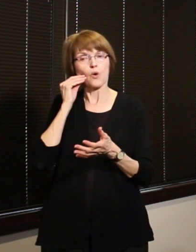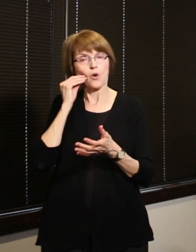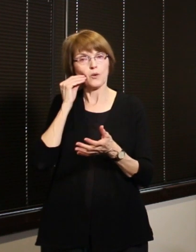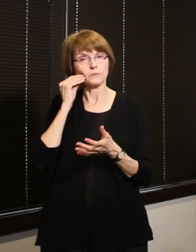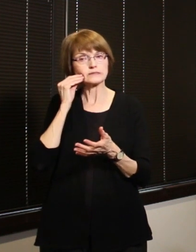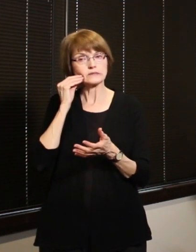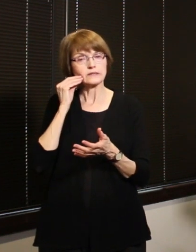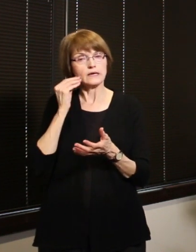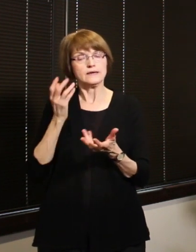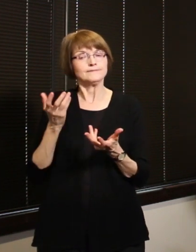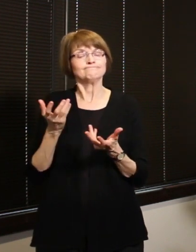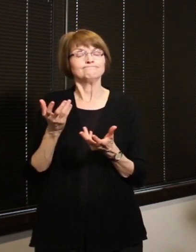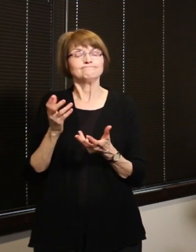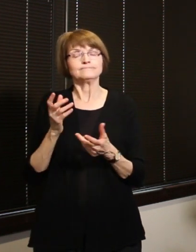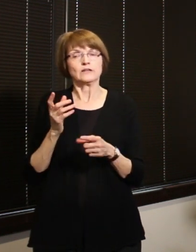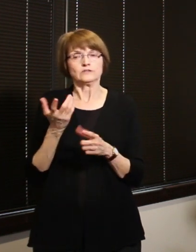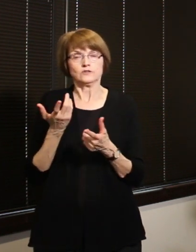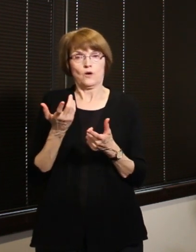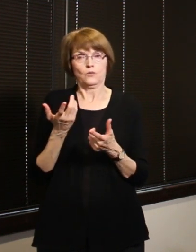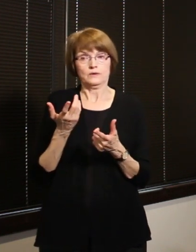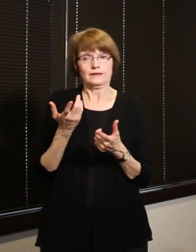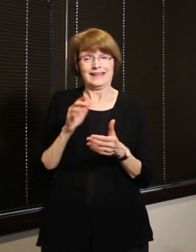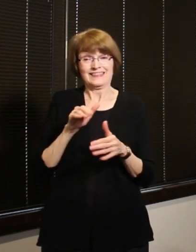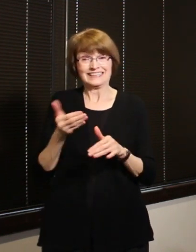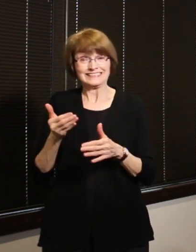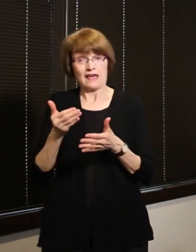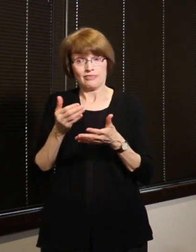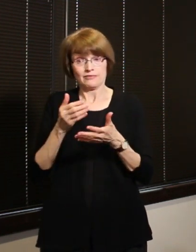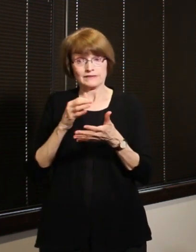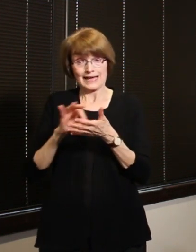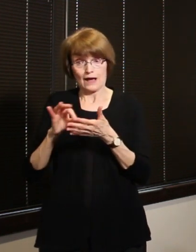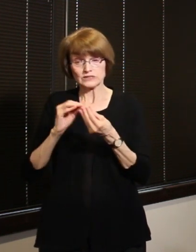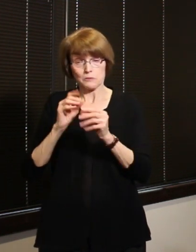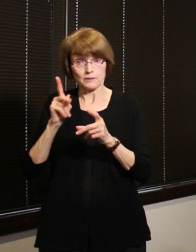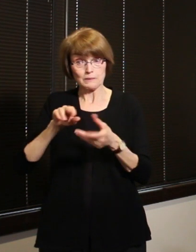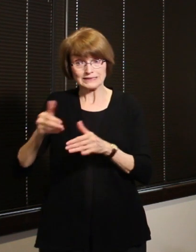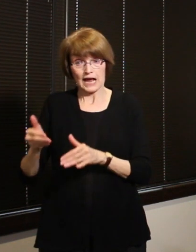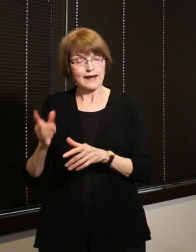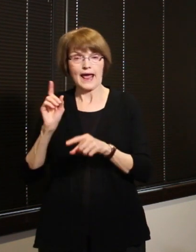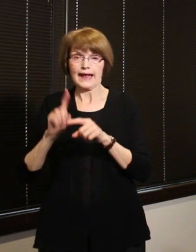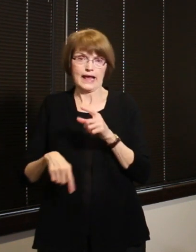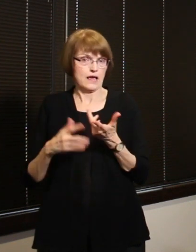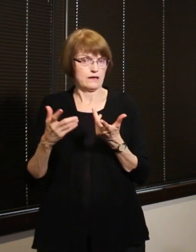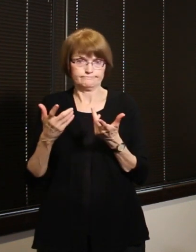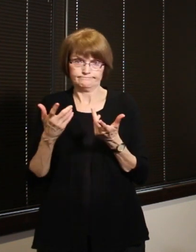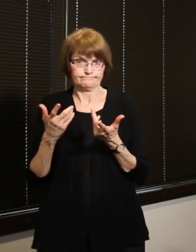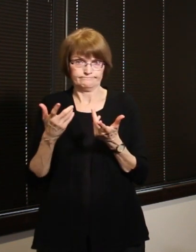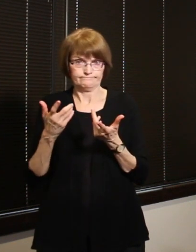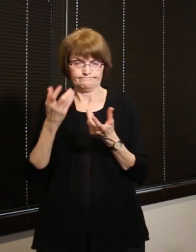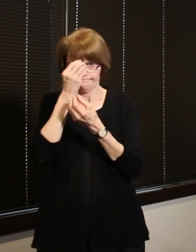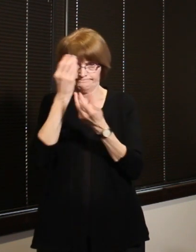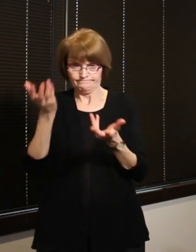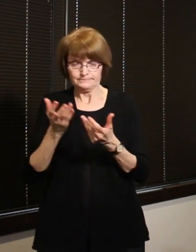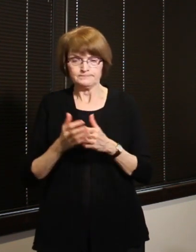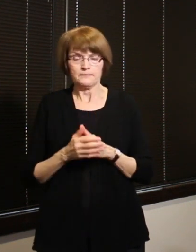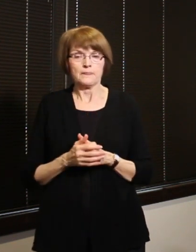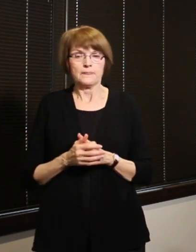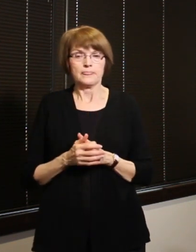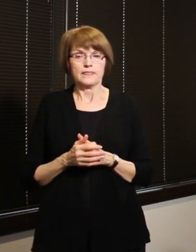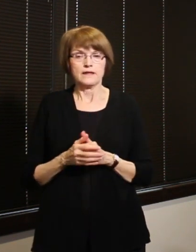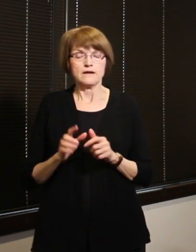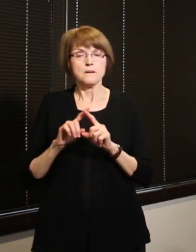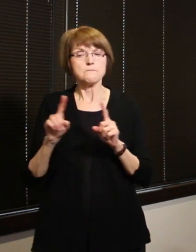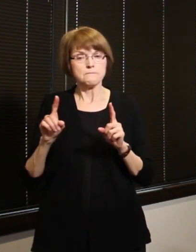data on the death counts, but what I can say is we do see a